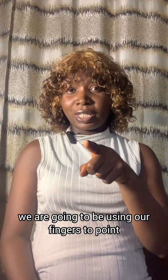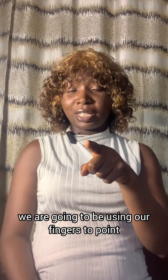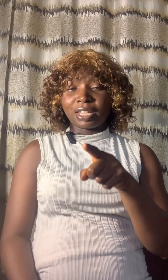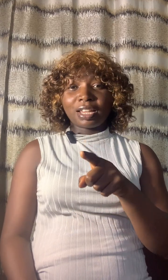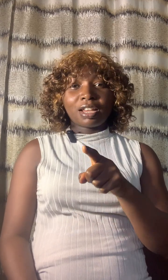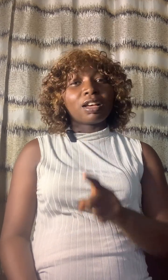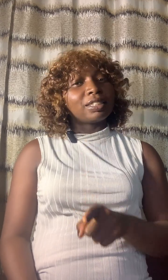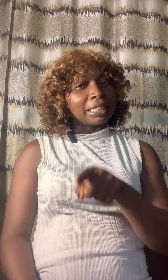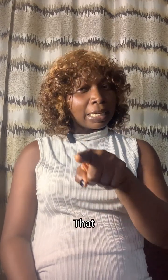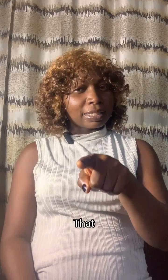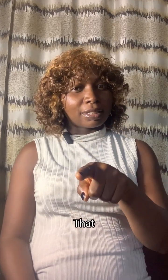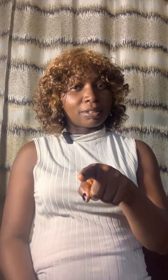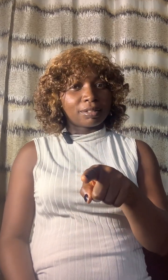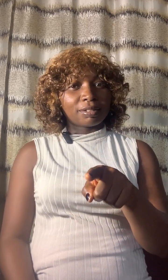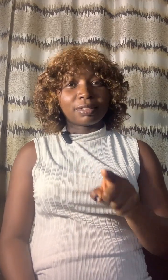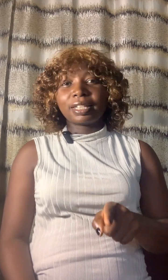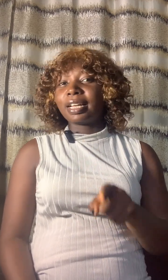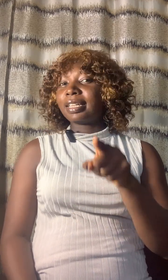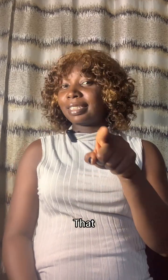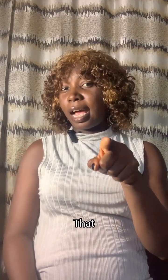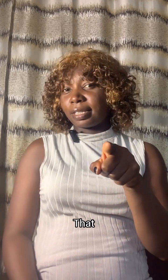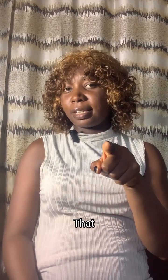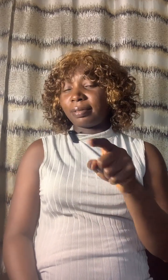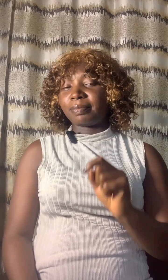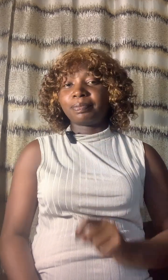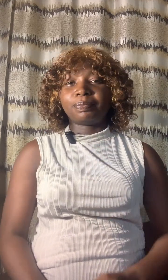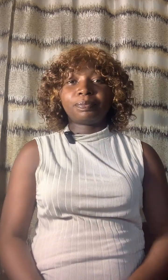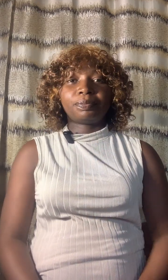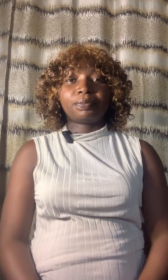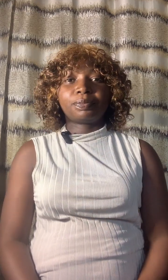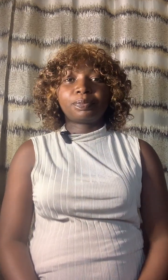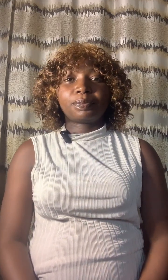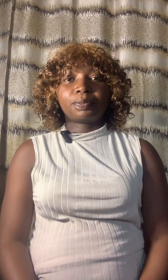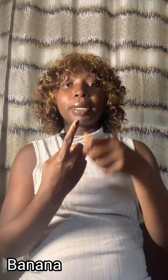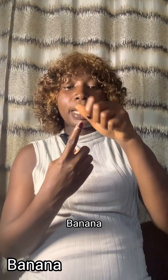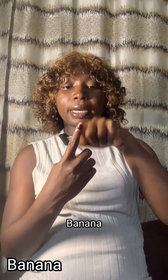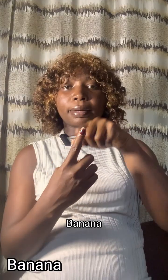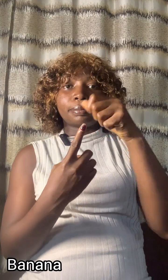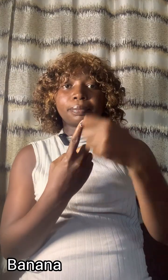point. That, that. Banana,